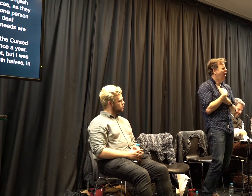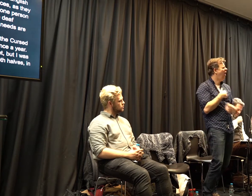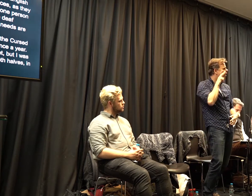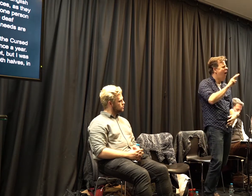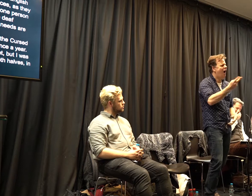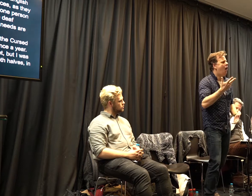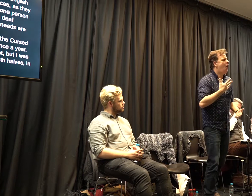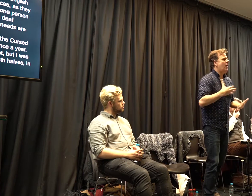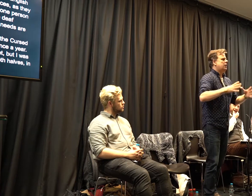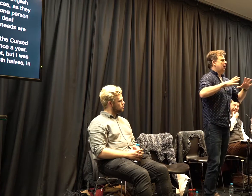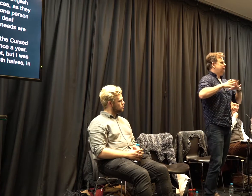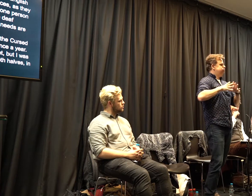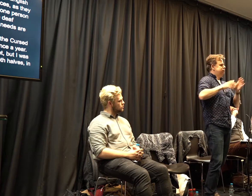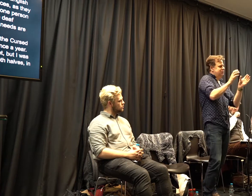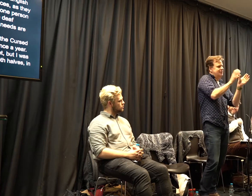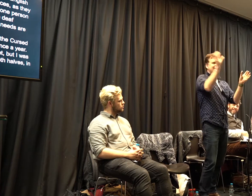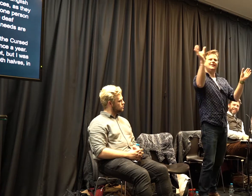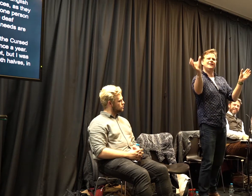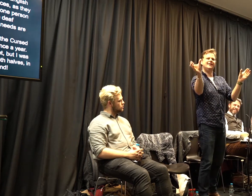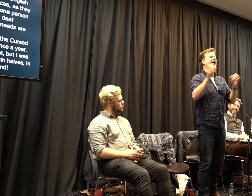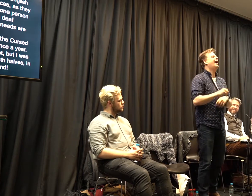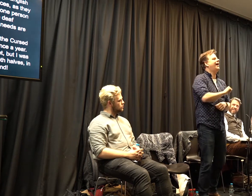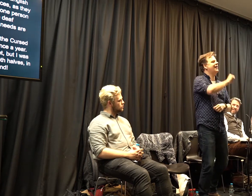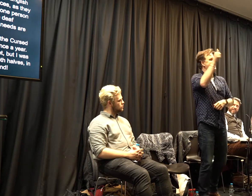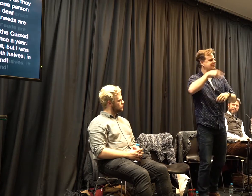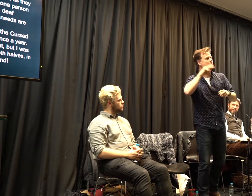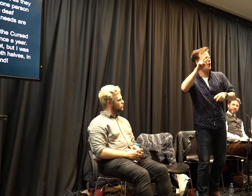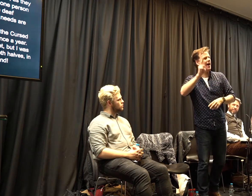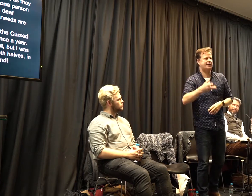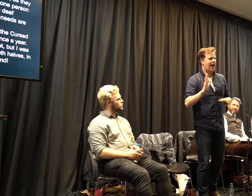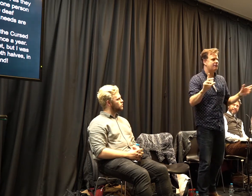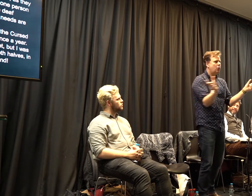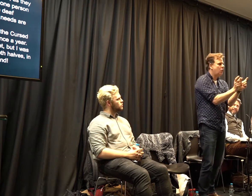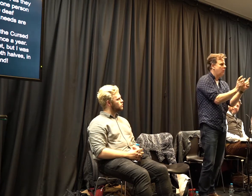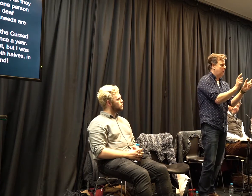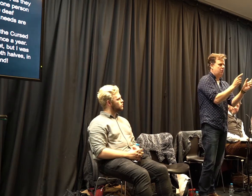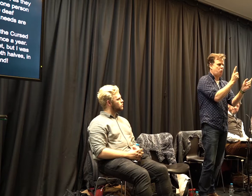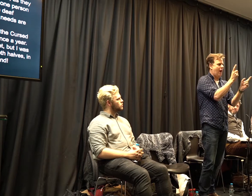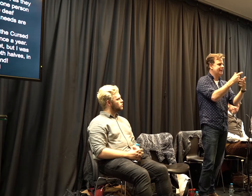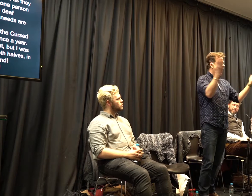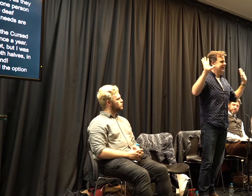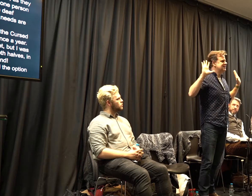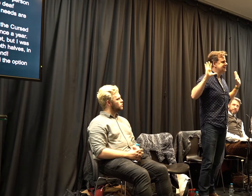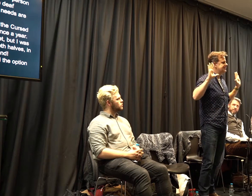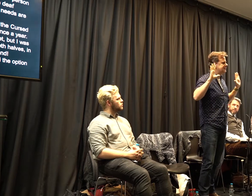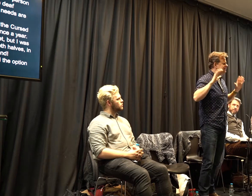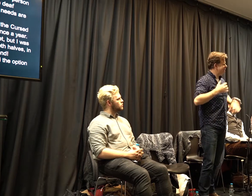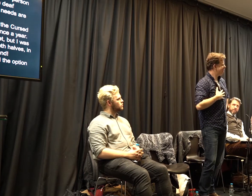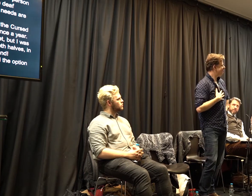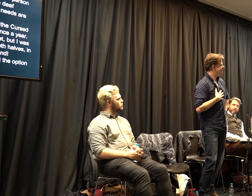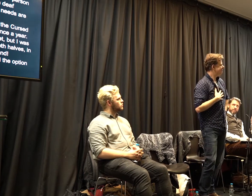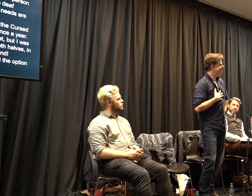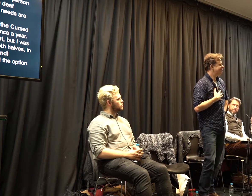rather sore bottom at the end. I wanted to have that break in between and the option to see part 1 and part 2 on